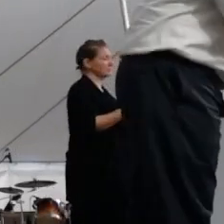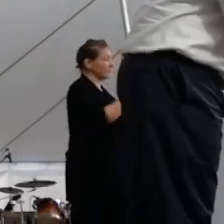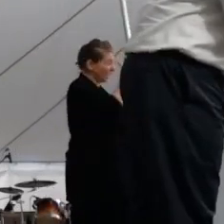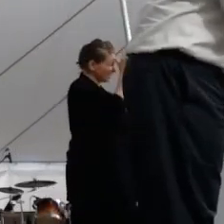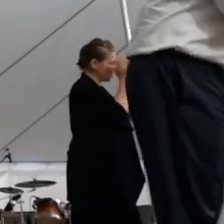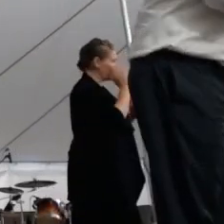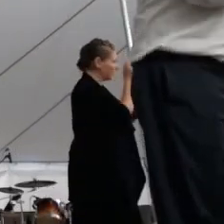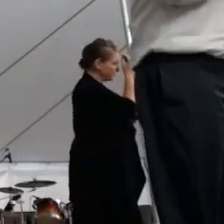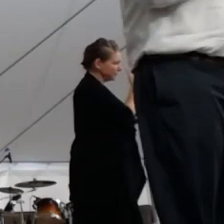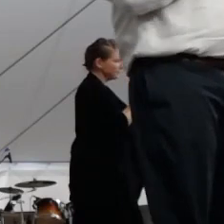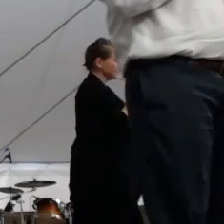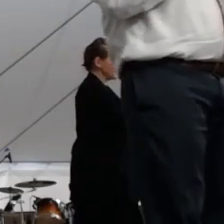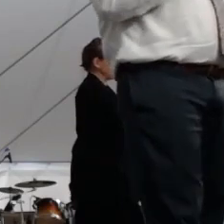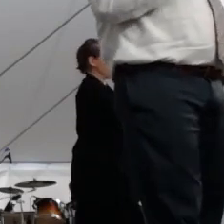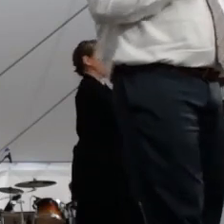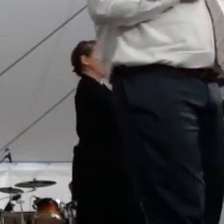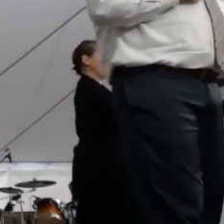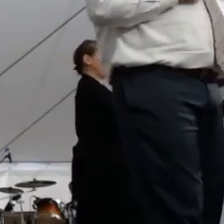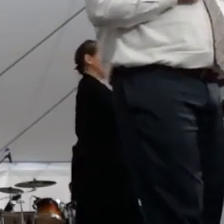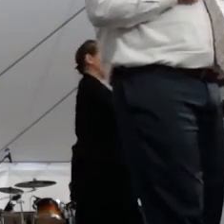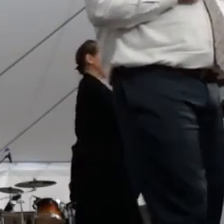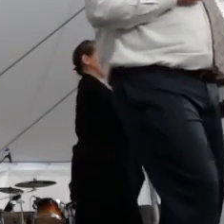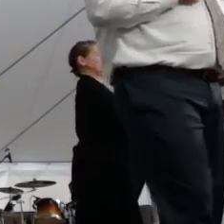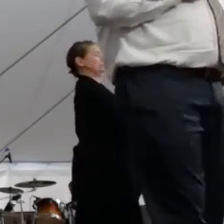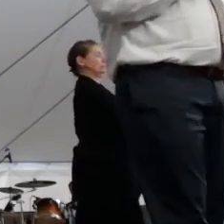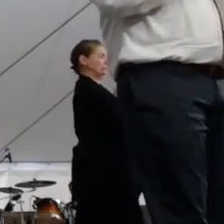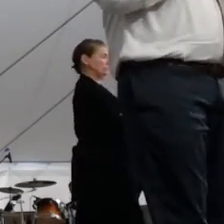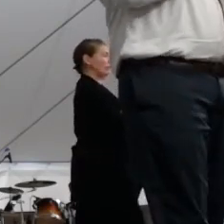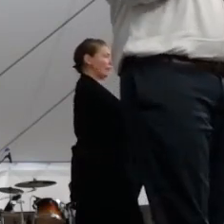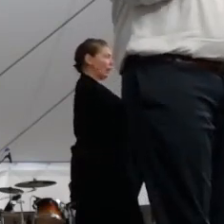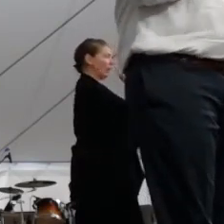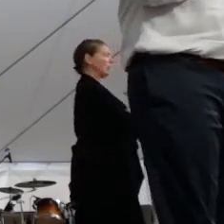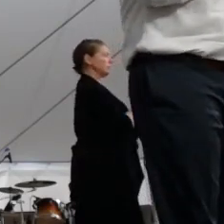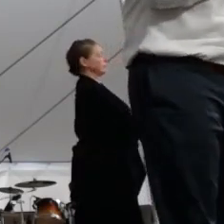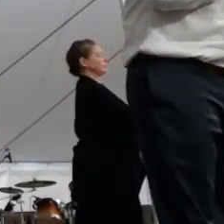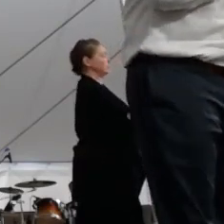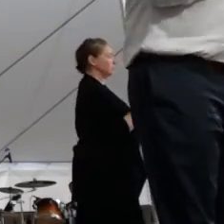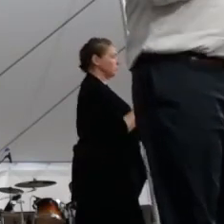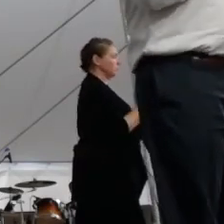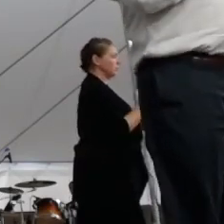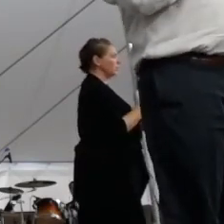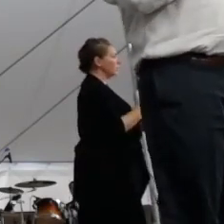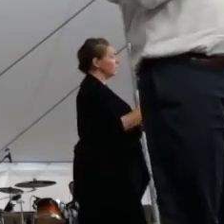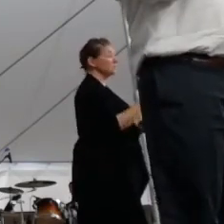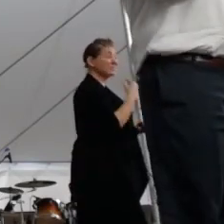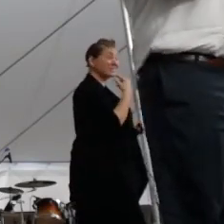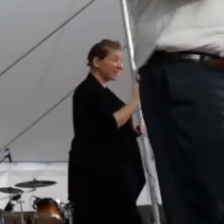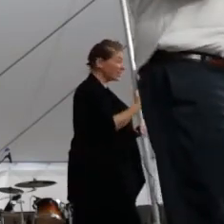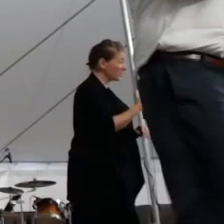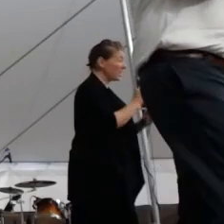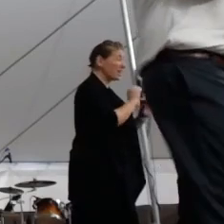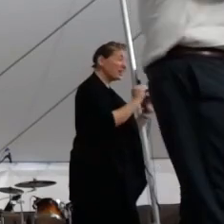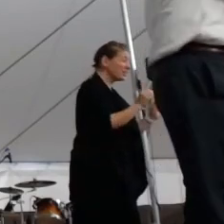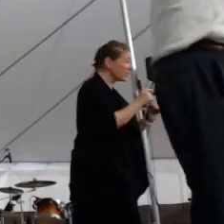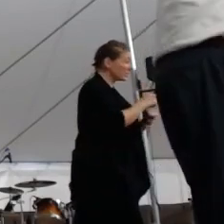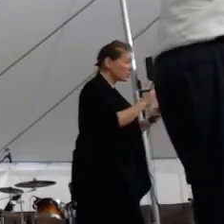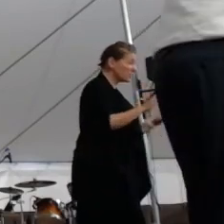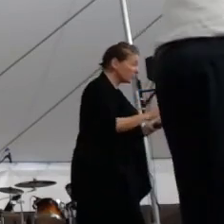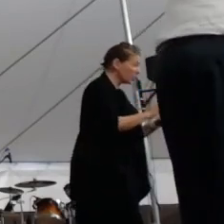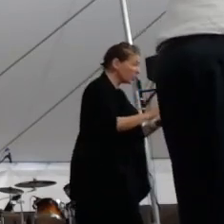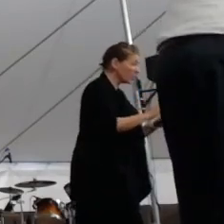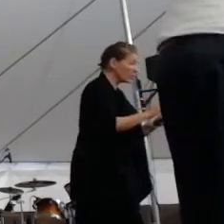will tell you it's because of all the bad things you've done. I'm going to tell you something. There ain't nothing you've done that's bigger than the blood of